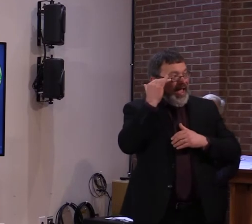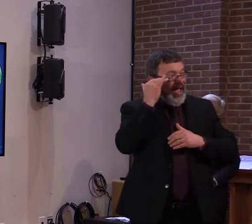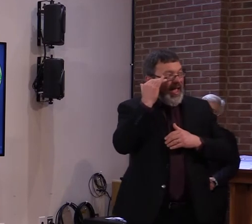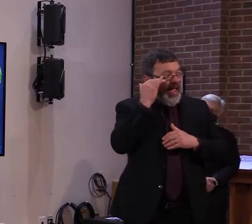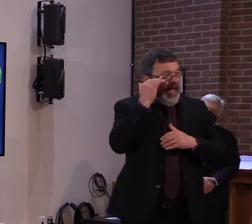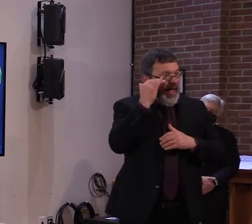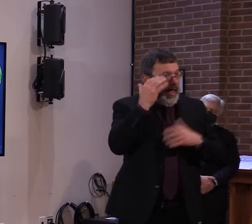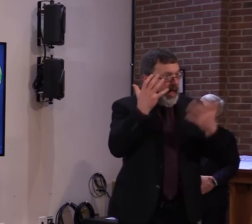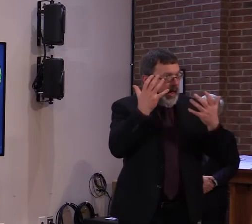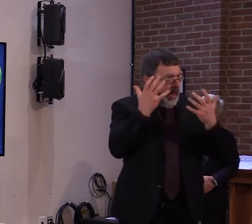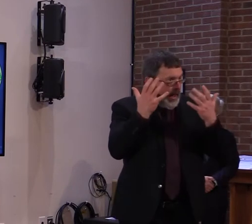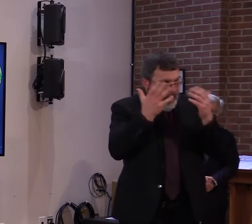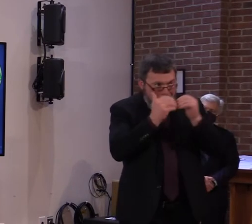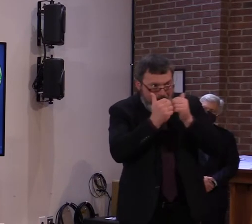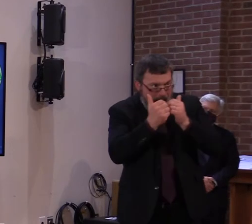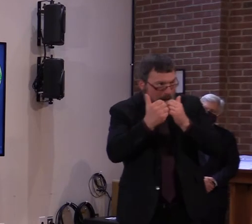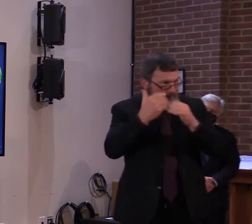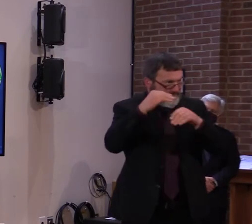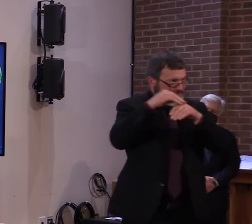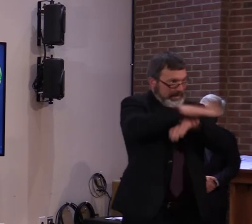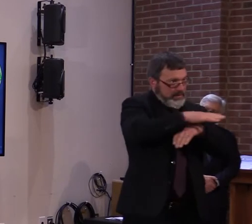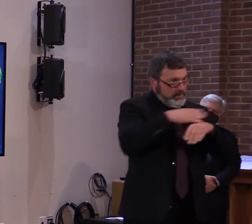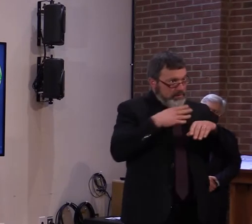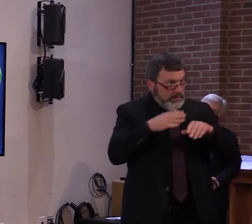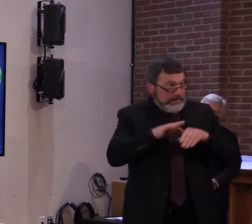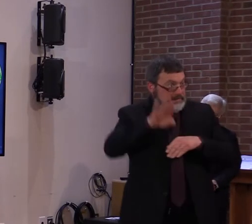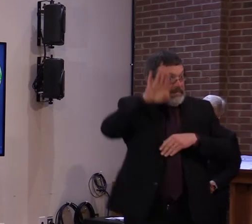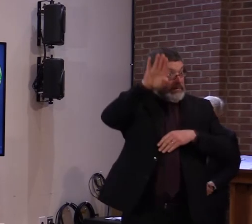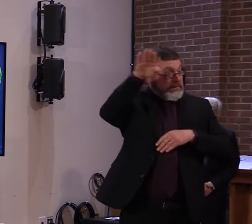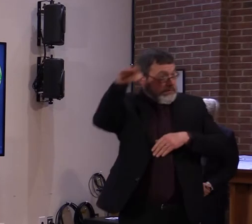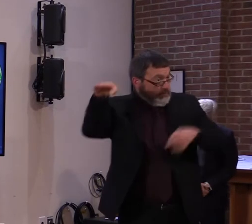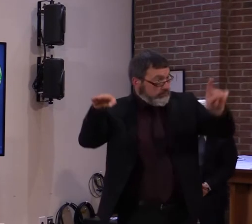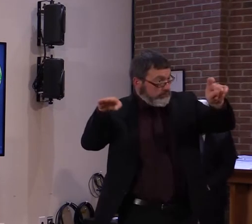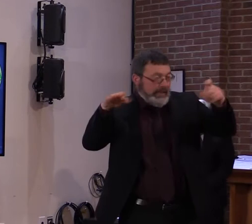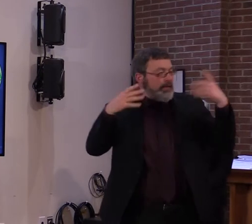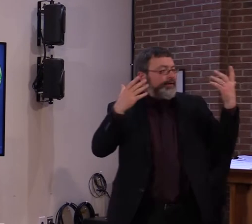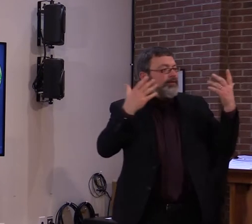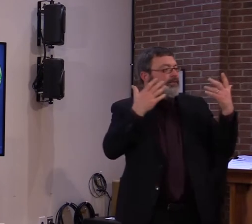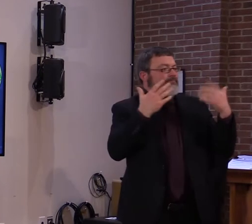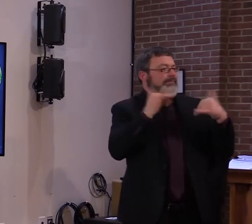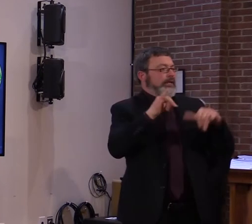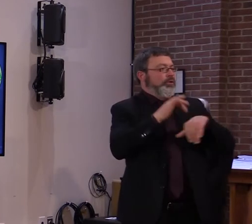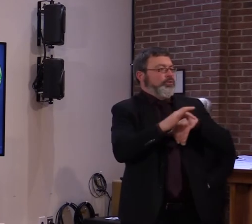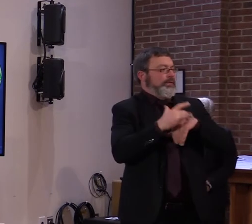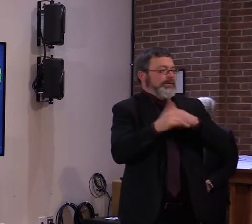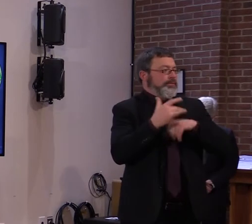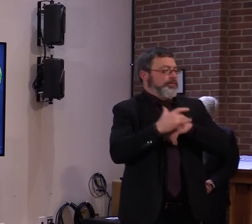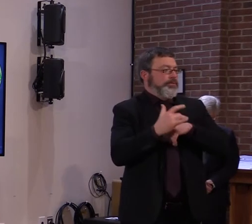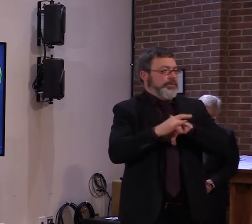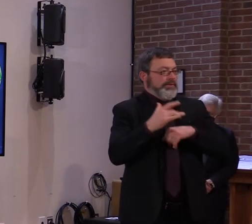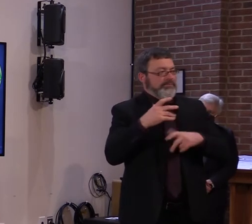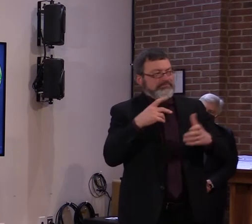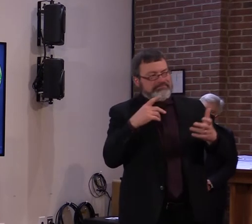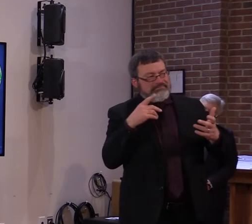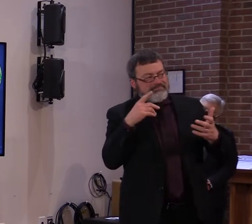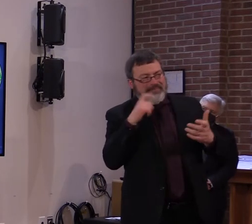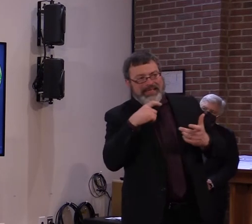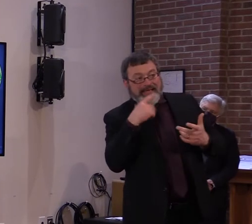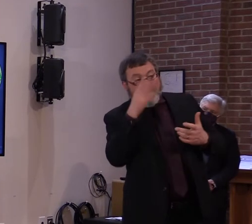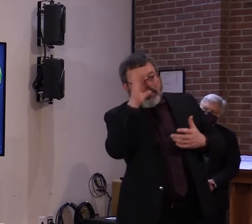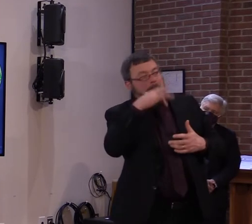from exposures before the new executive order went into effect. Cases will peak before they can come